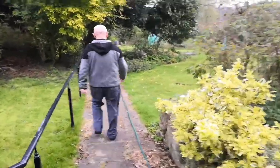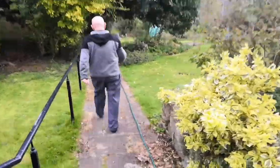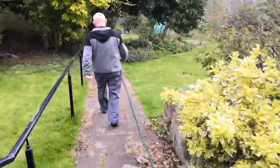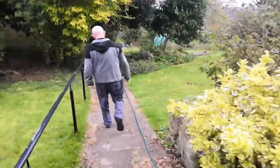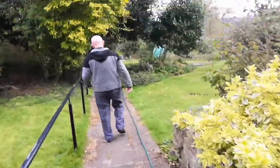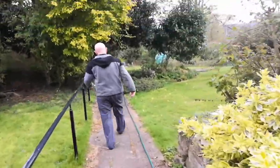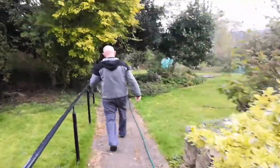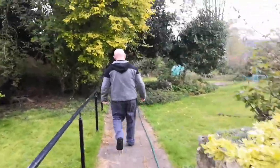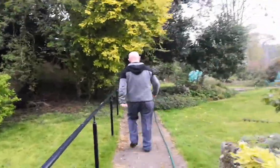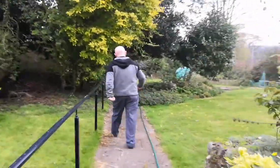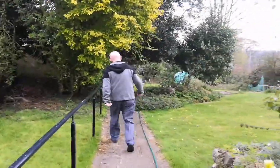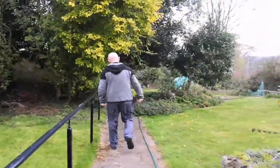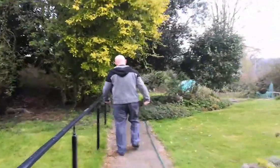I'm going to taking a one.